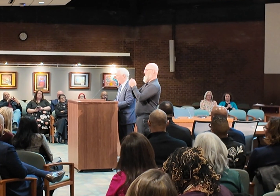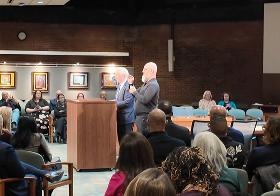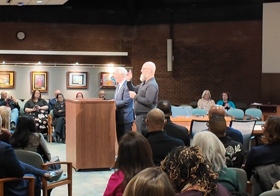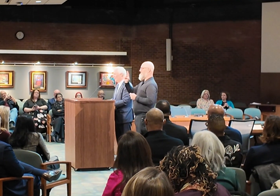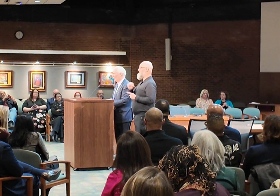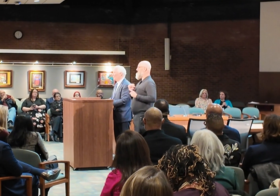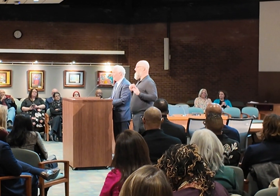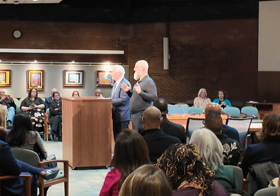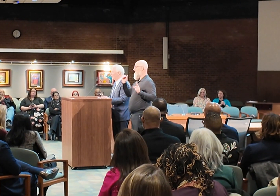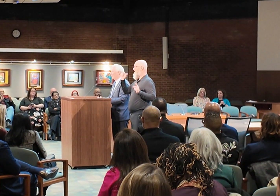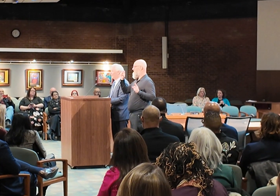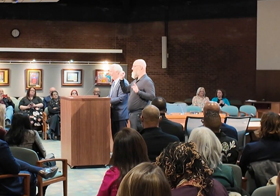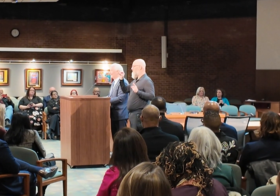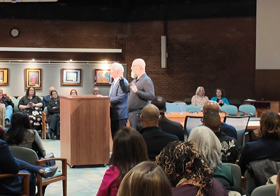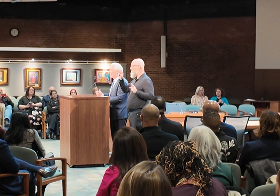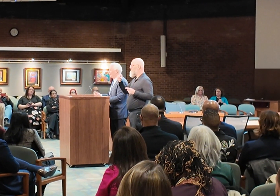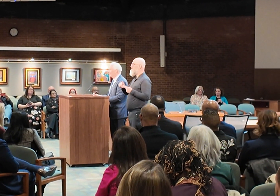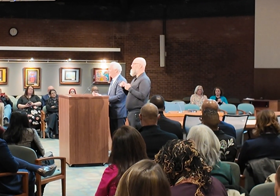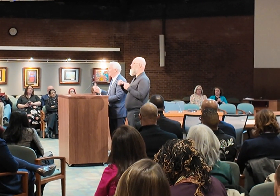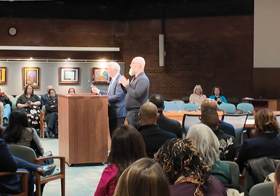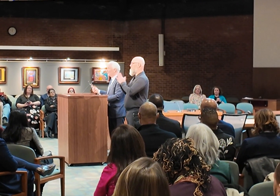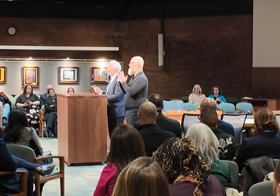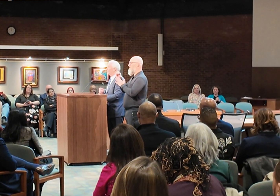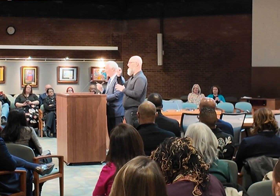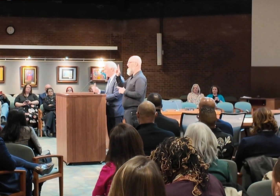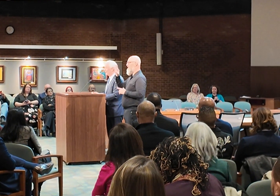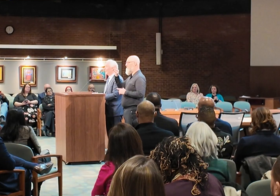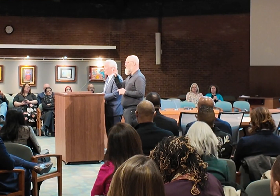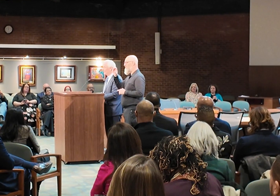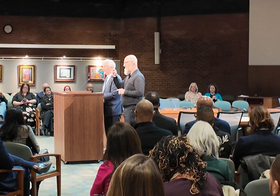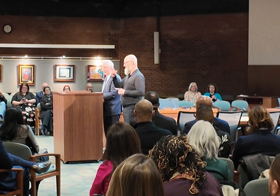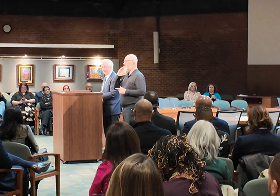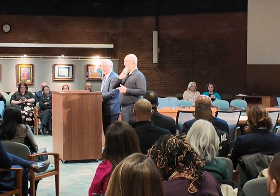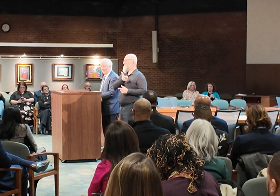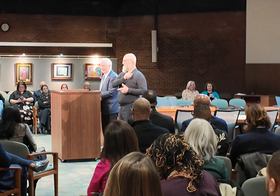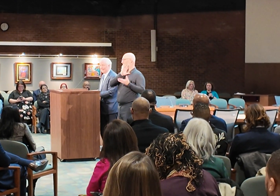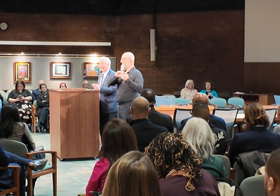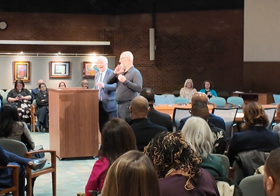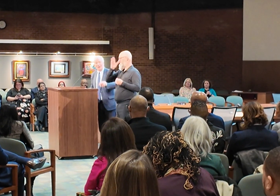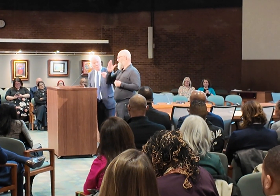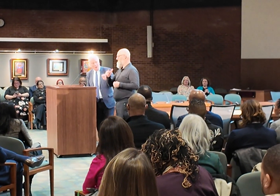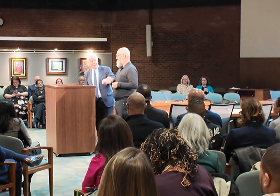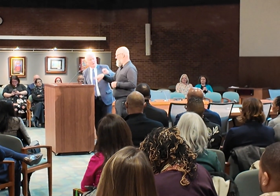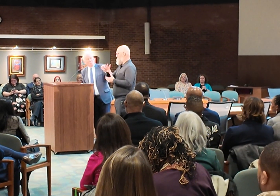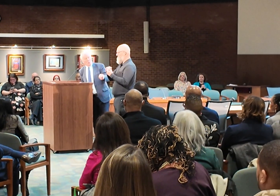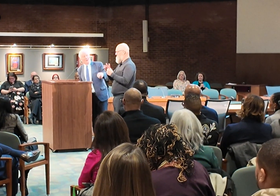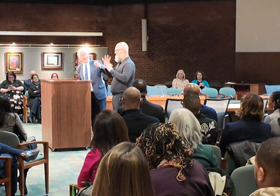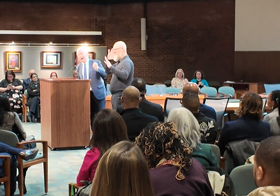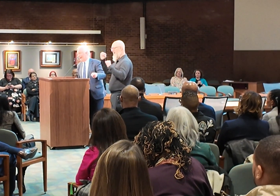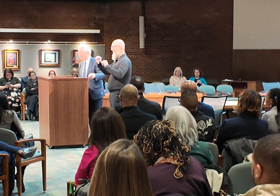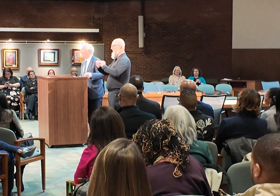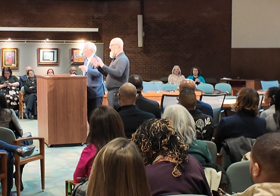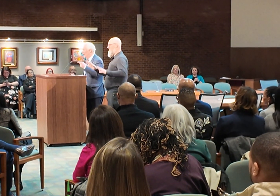Congresswoman Elfreth. We have both said loudly and clearly, all of us have said loudly and clearly, not one